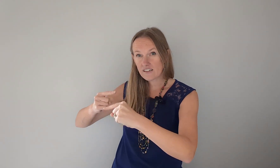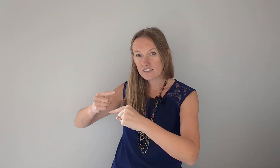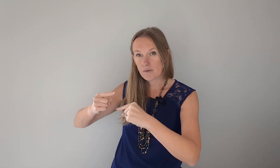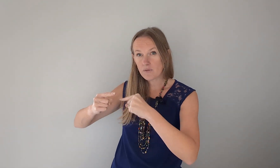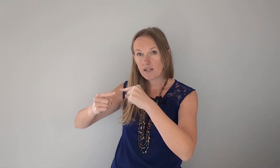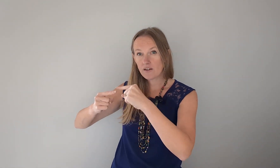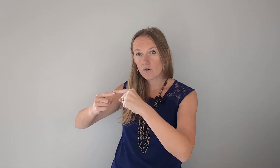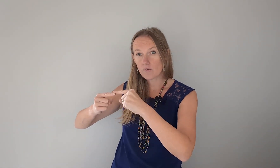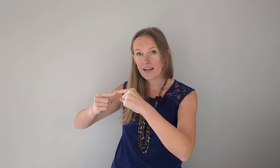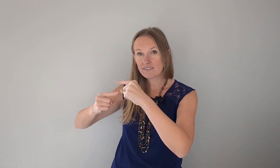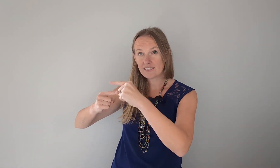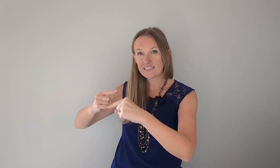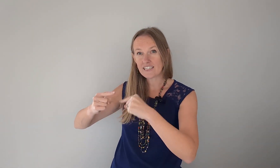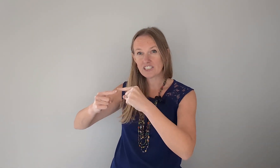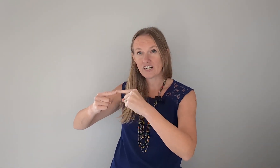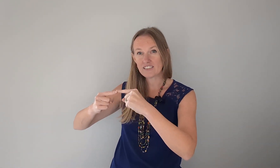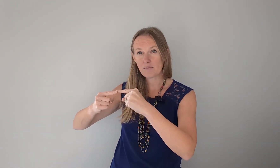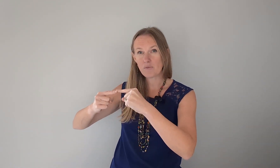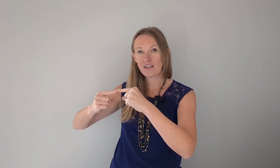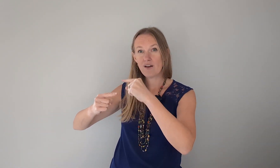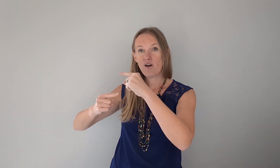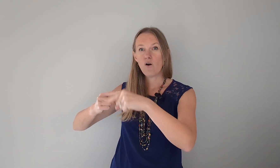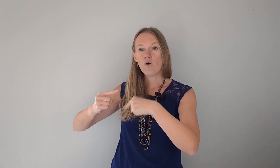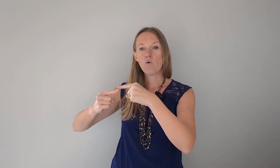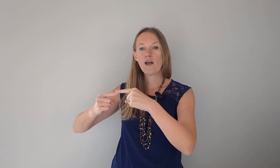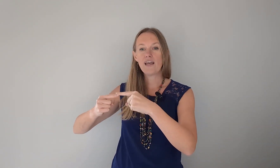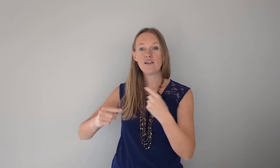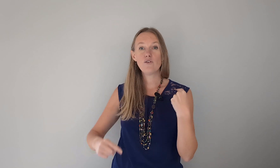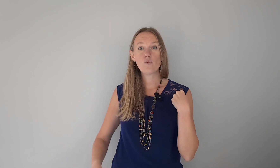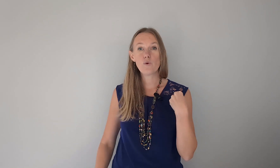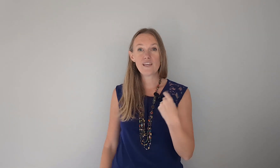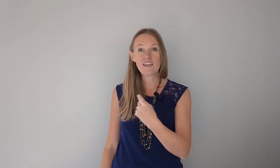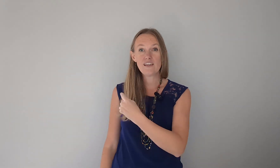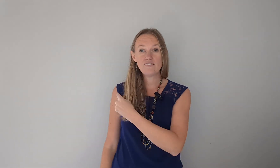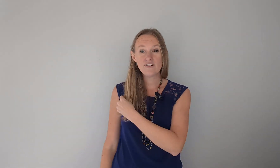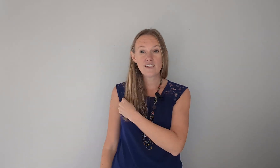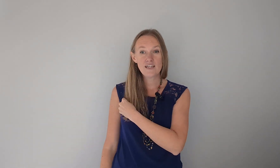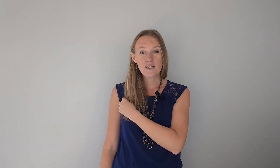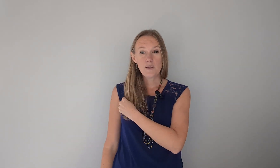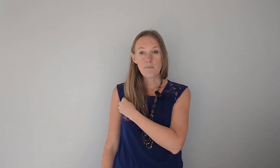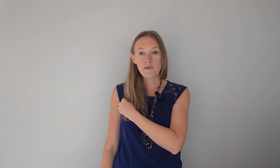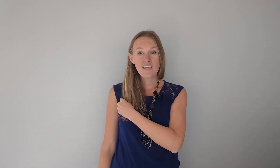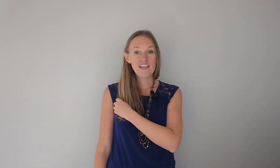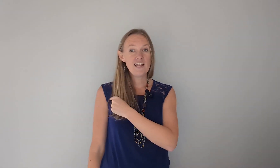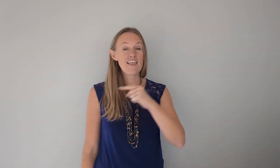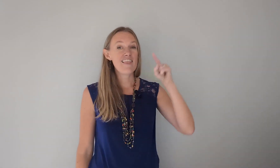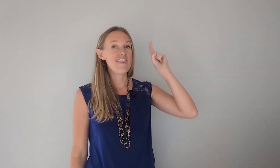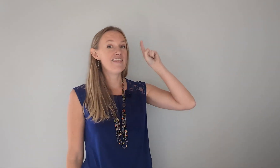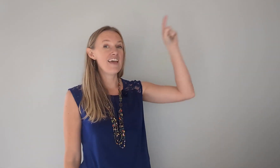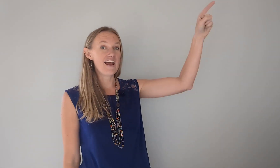your dominant one, and go around and then touch your non-dominant one. When we've been